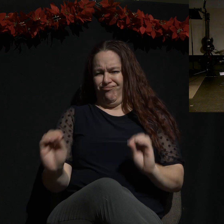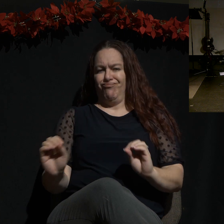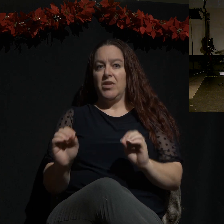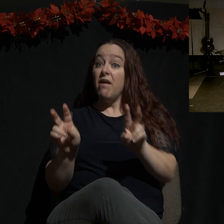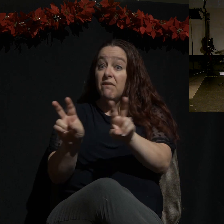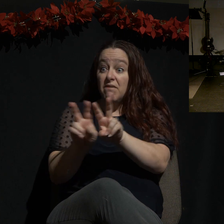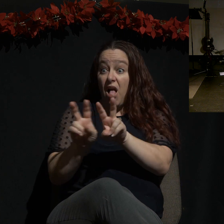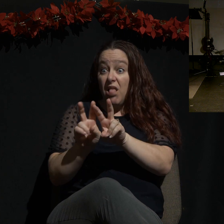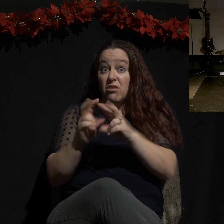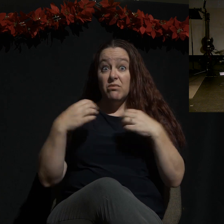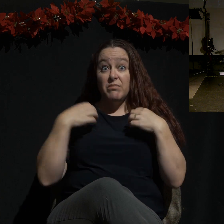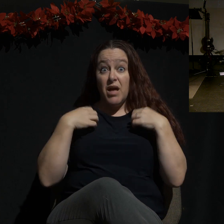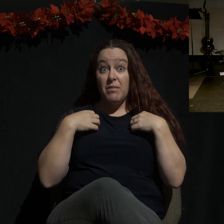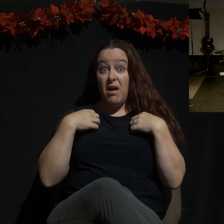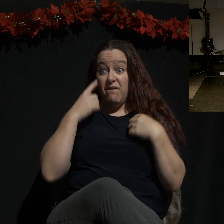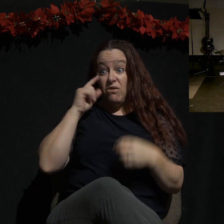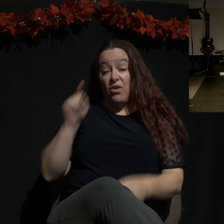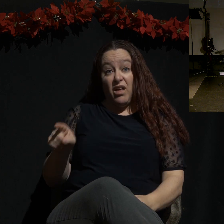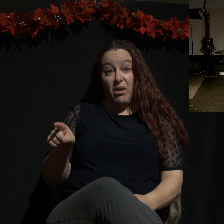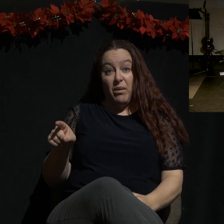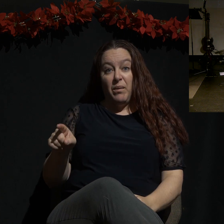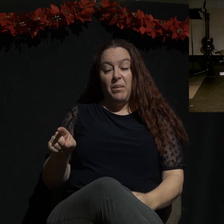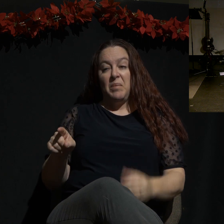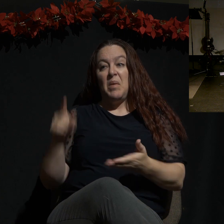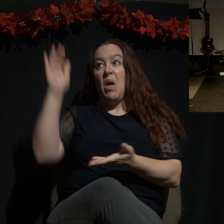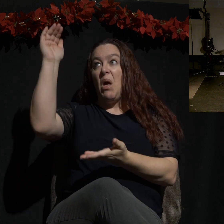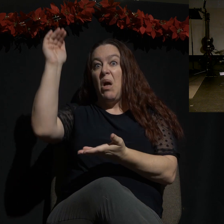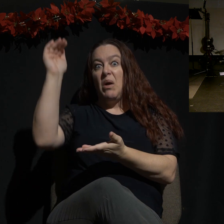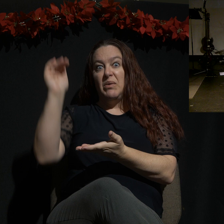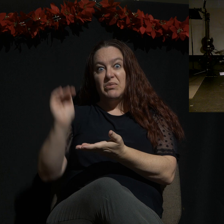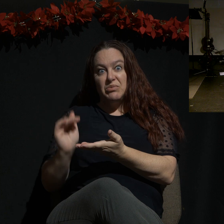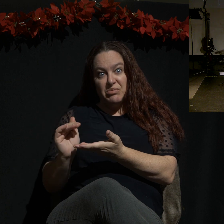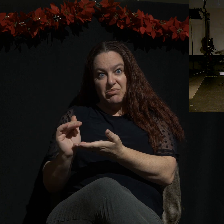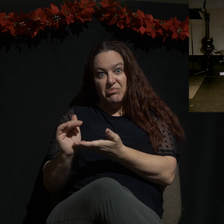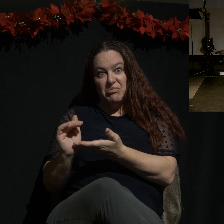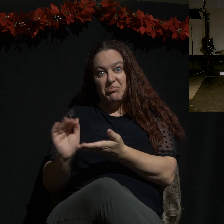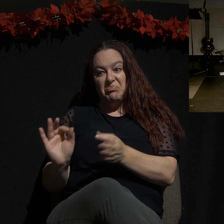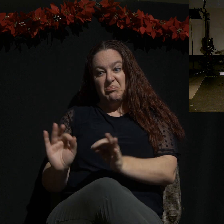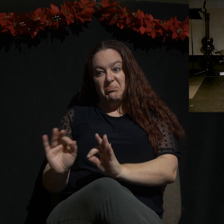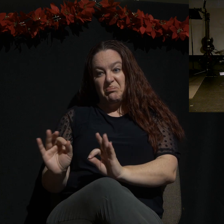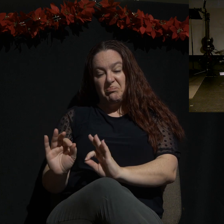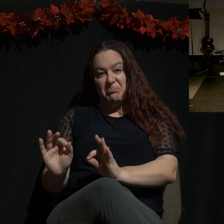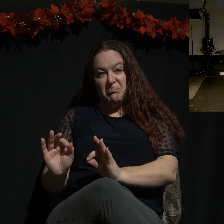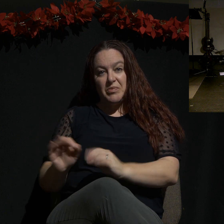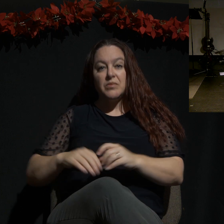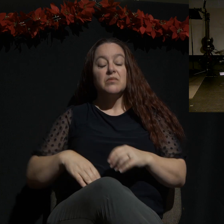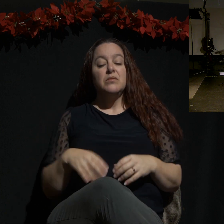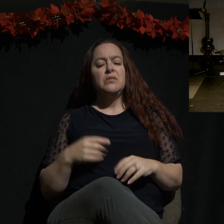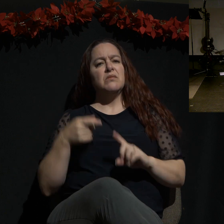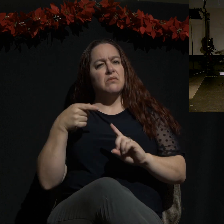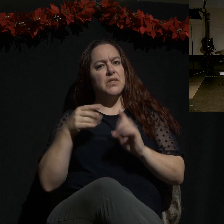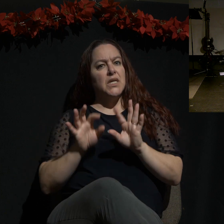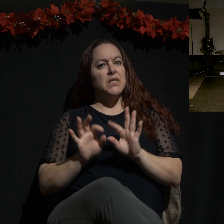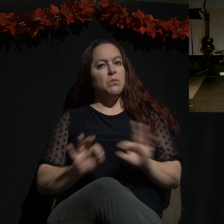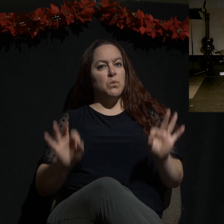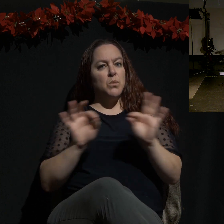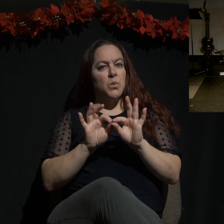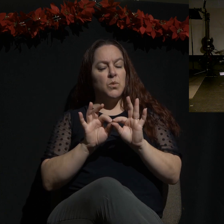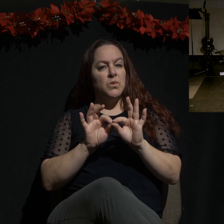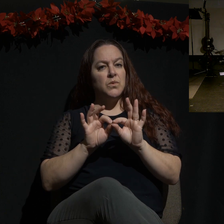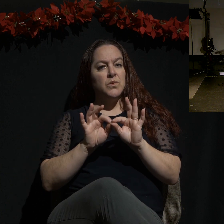value of that bag to him is very little. Now, this is important